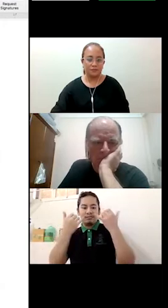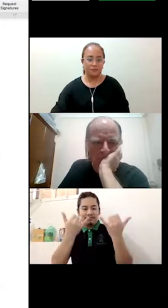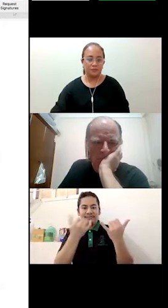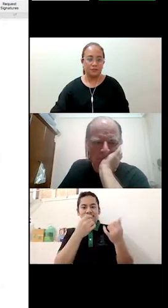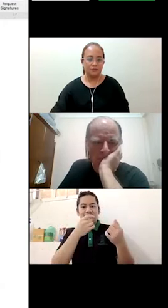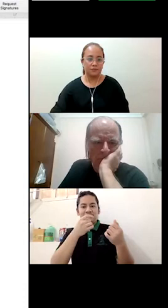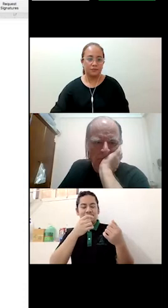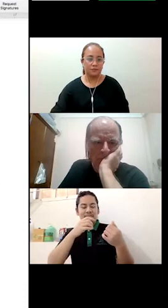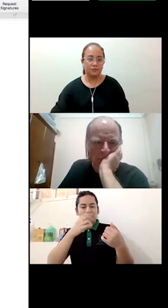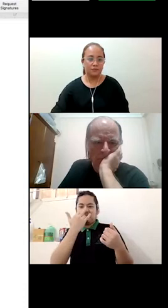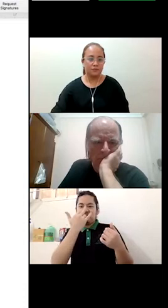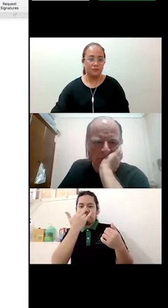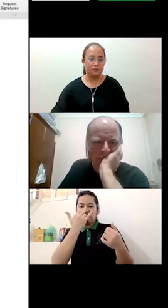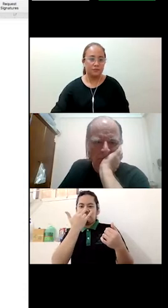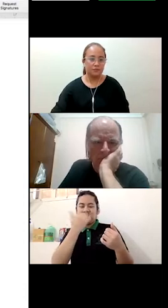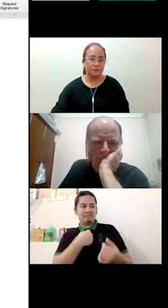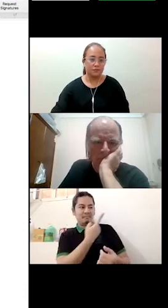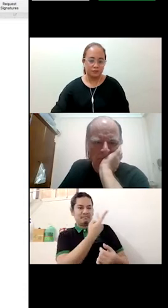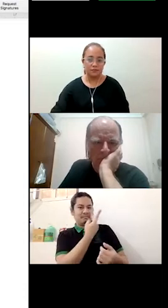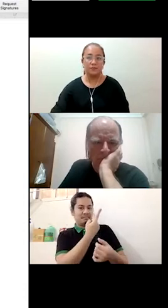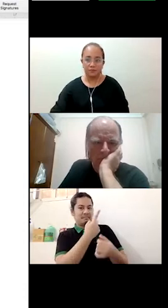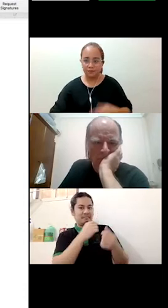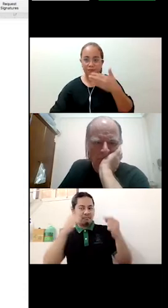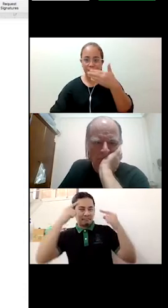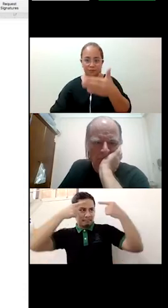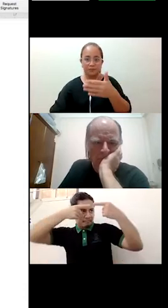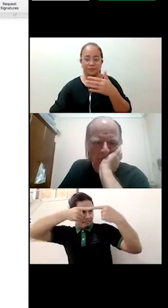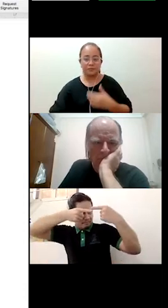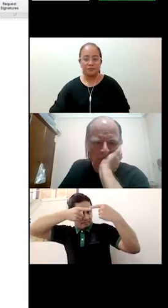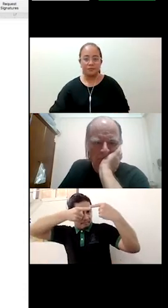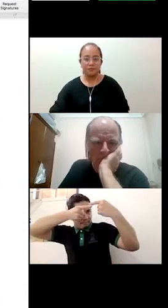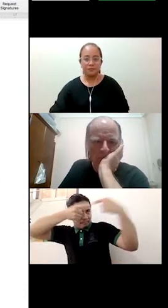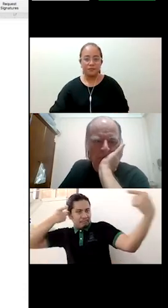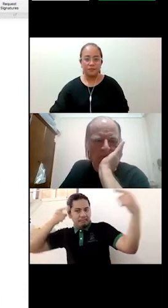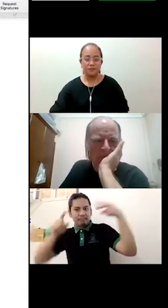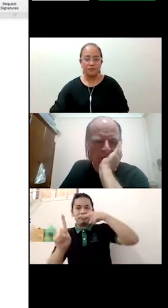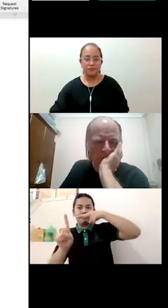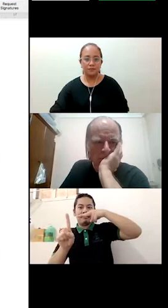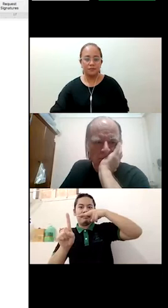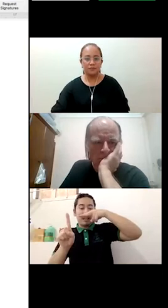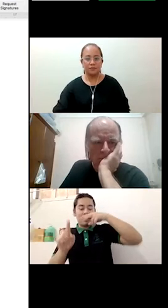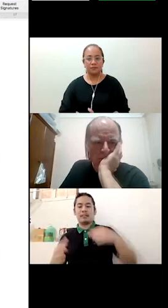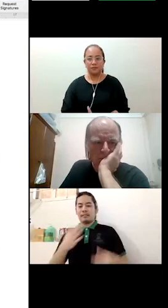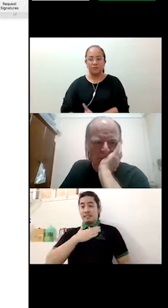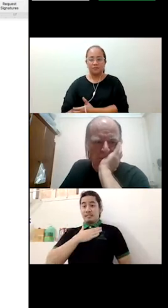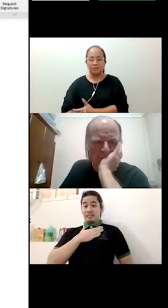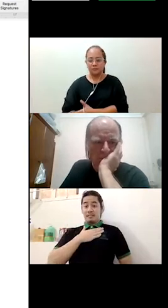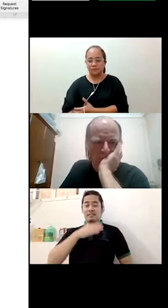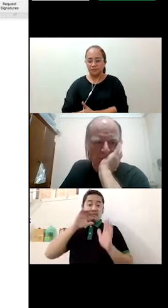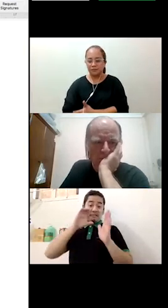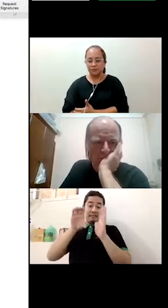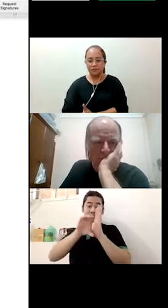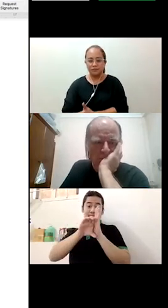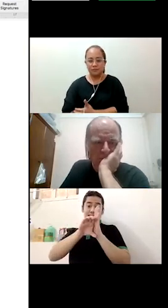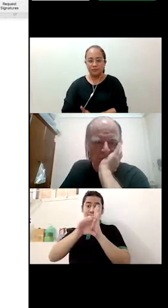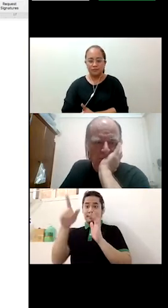So this is Shaq speaking. Mm-hmm. Nat and I took it upon ourselves to